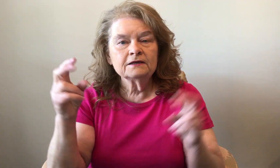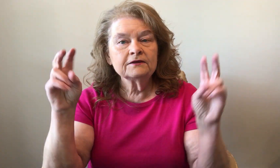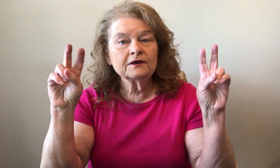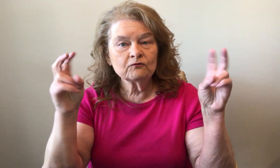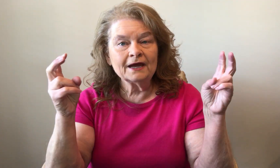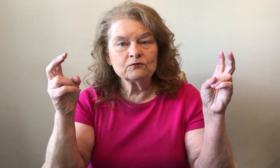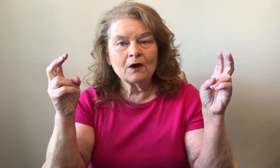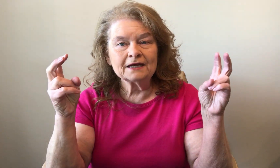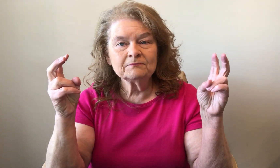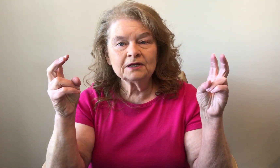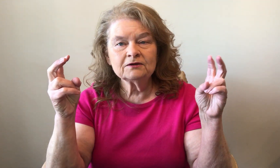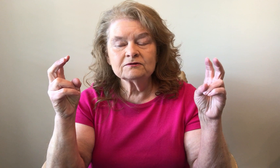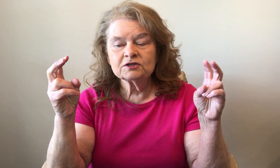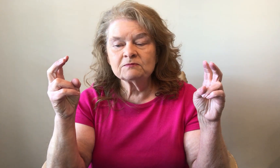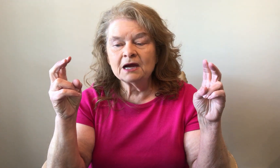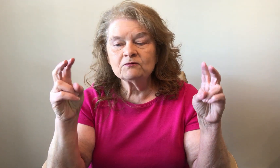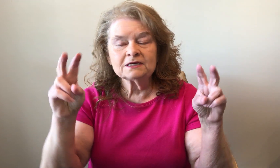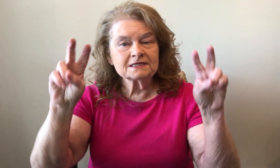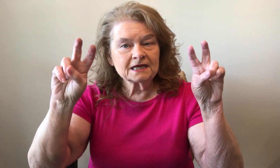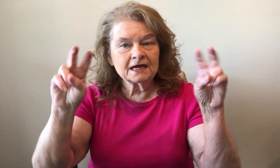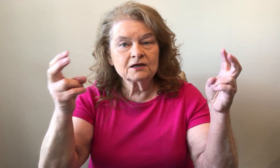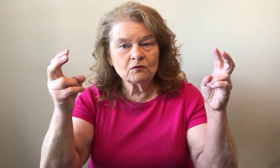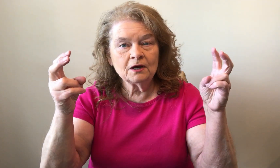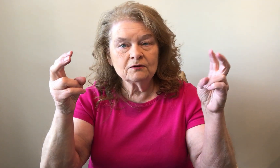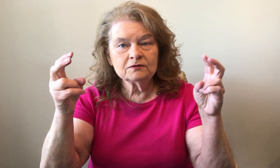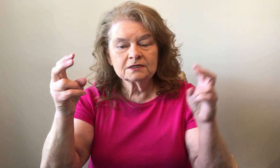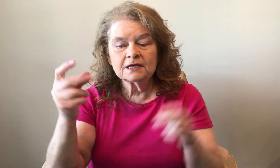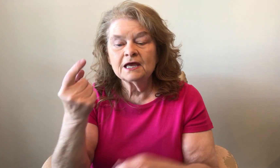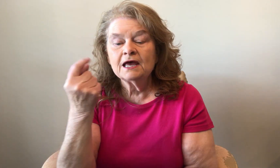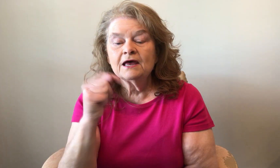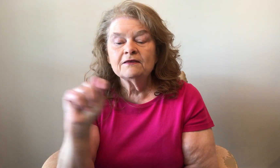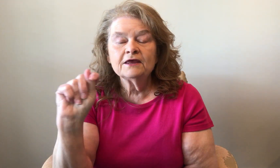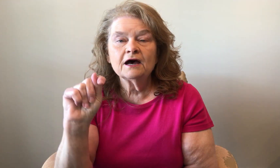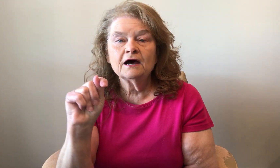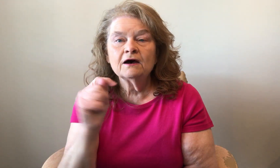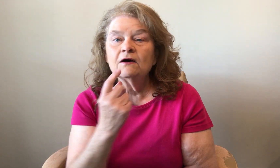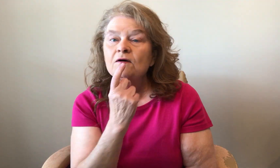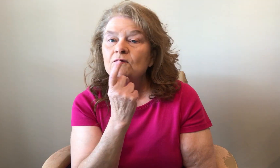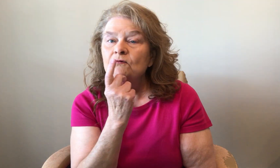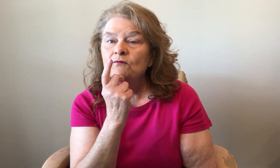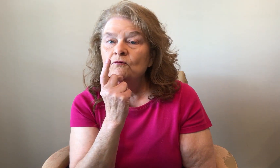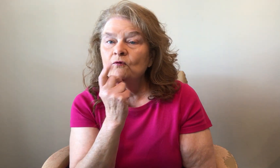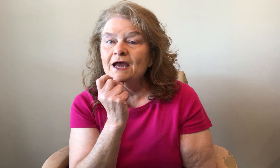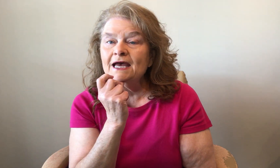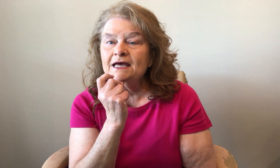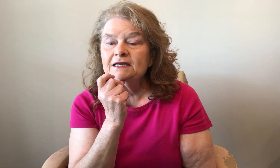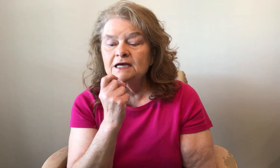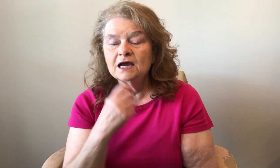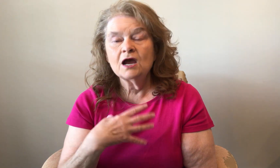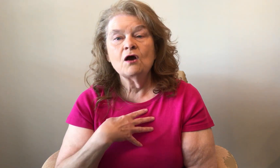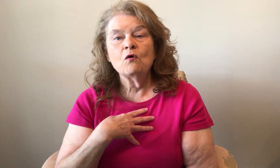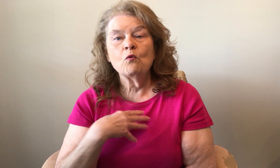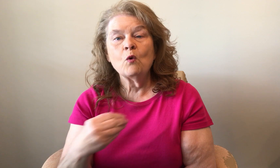the red, white, and blue. So you might want to say, quote, the red,